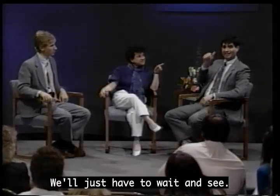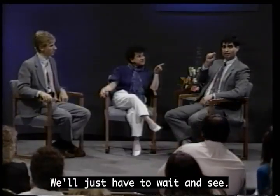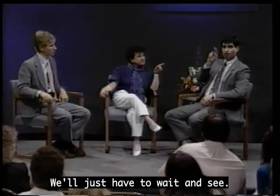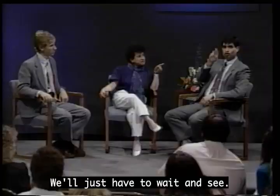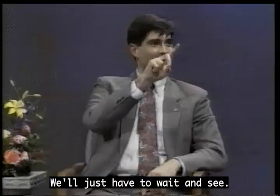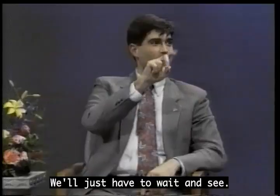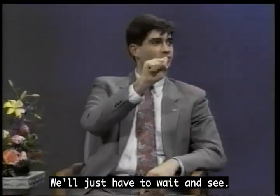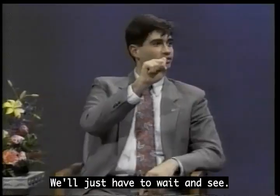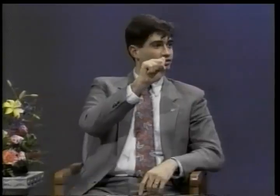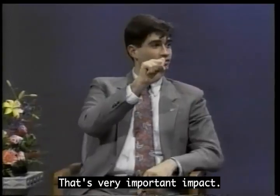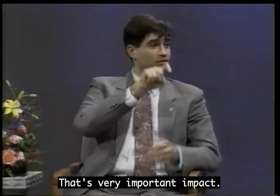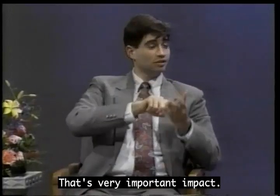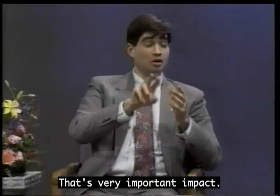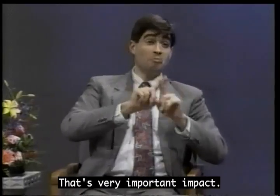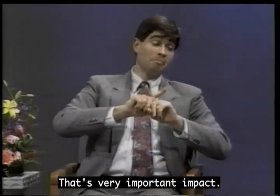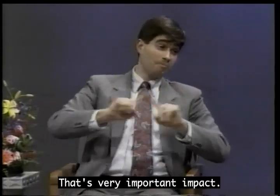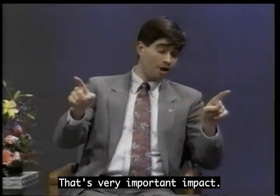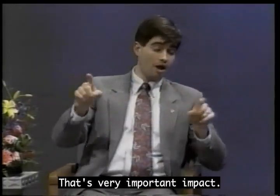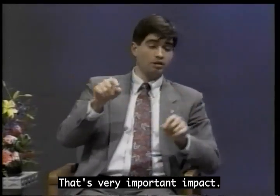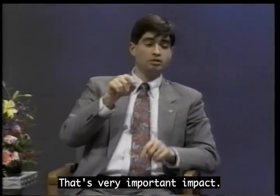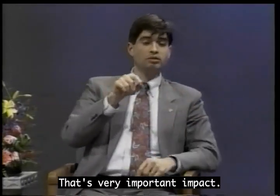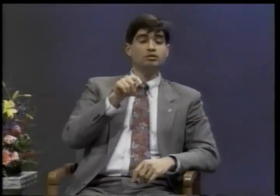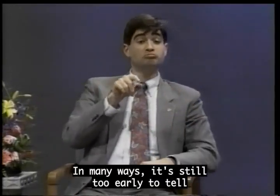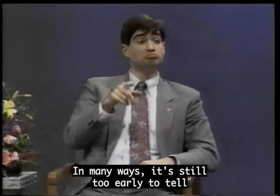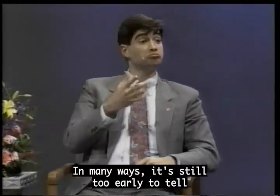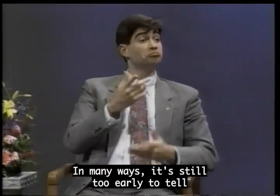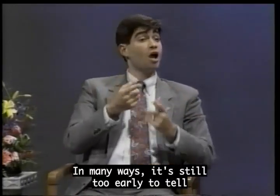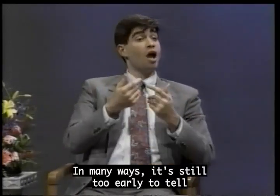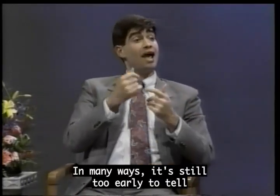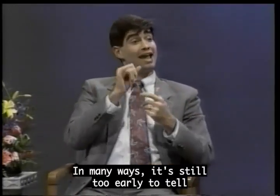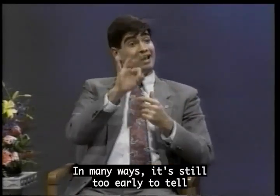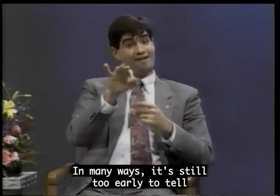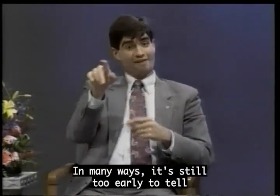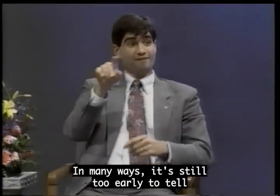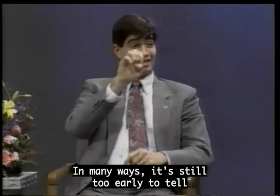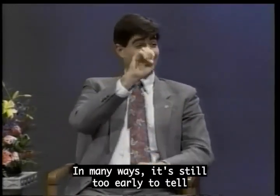ways, it's still early to tell what the final effect of this is going to be.